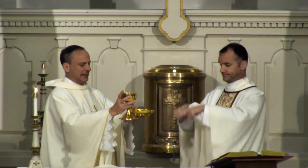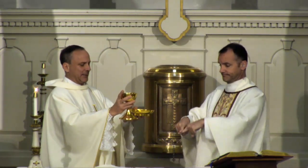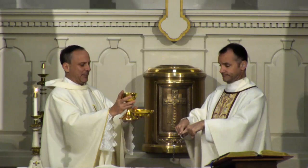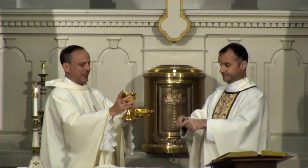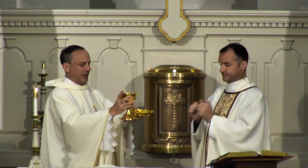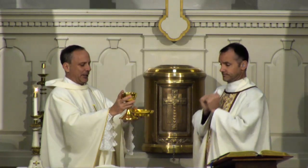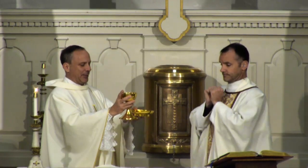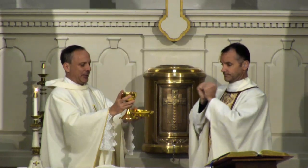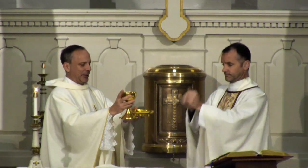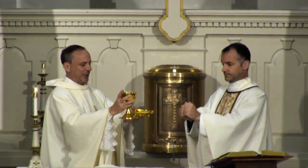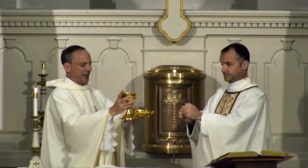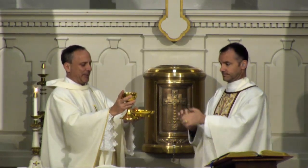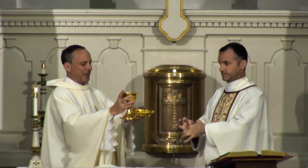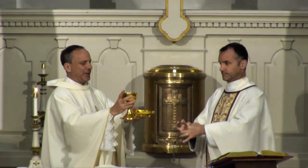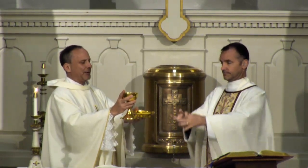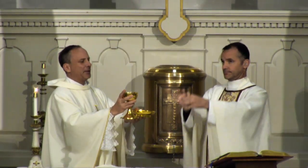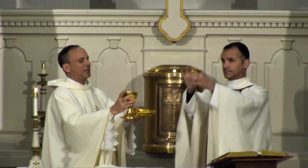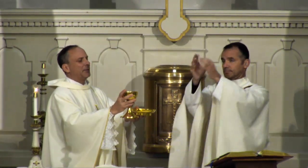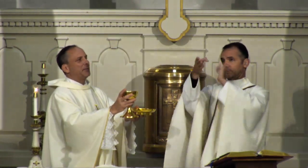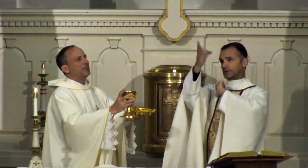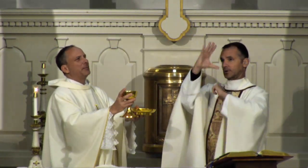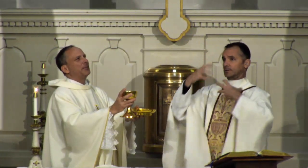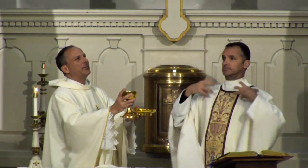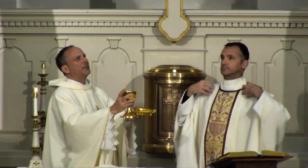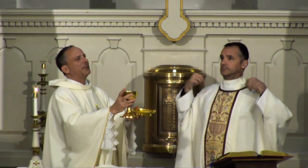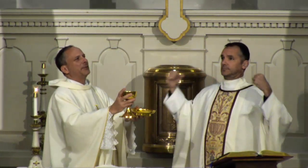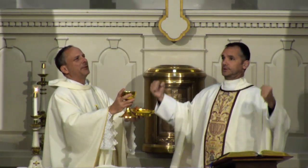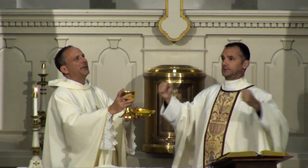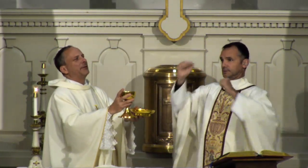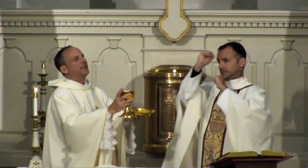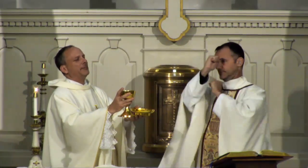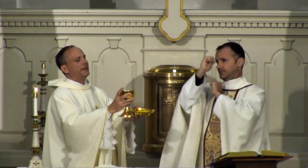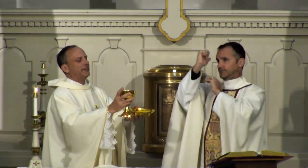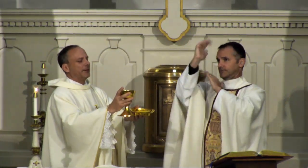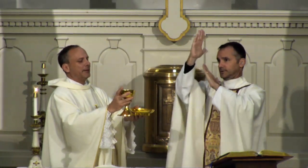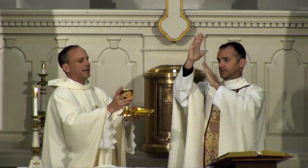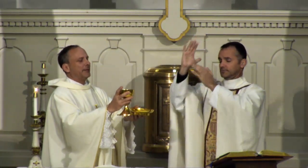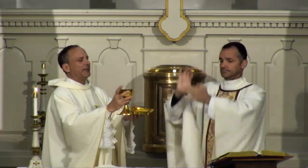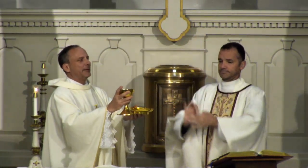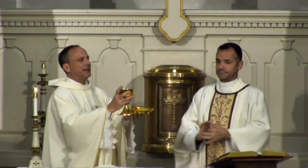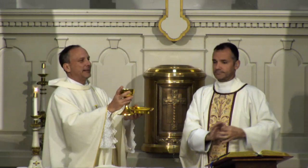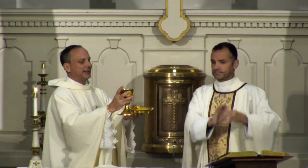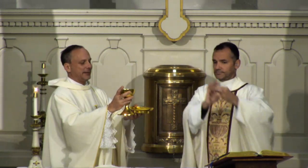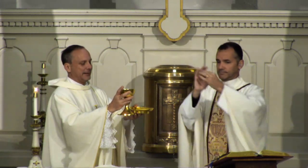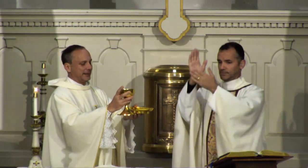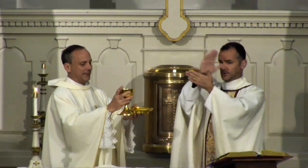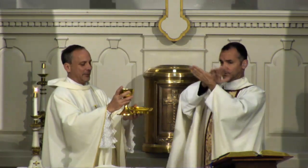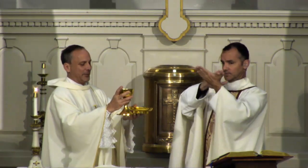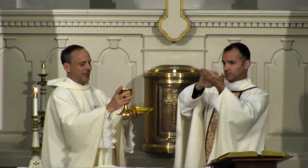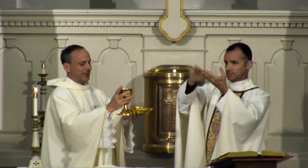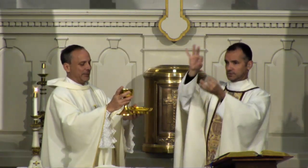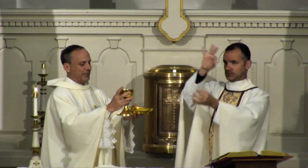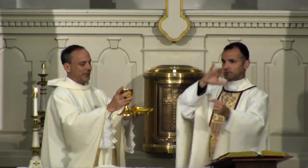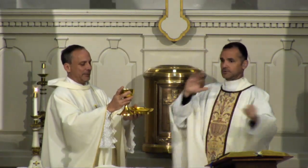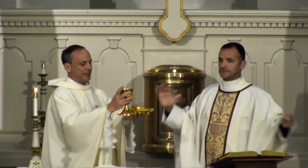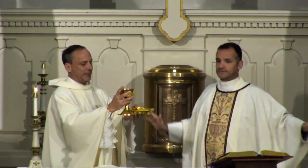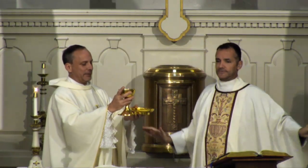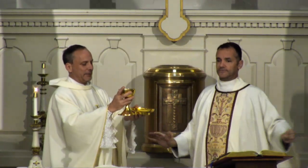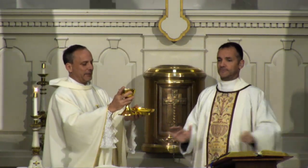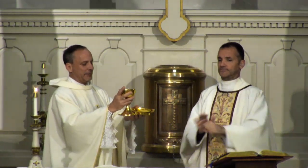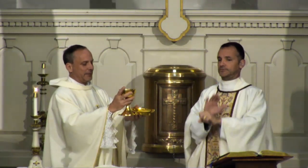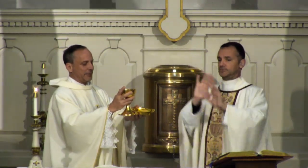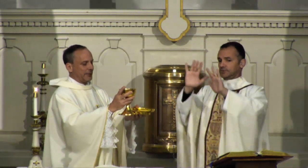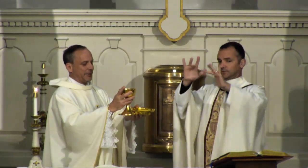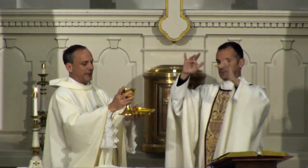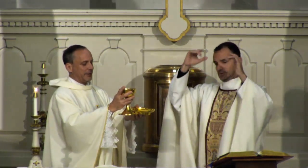Through him, and with him, and in him, O God, Almighty Father, in the unity of the Holy Spirit,